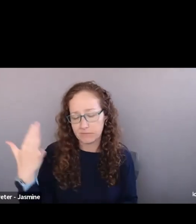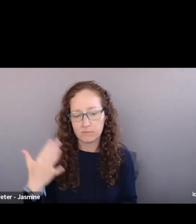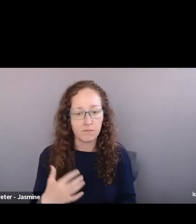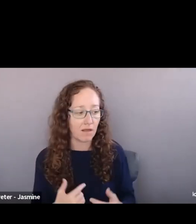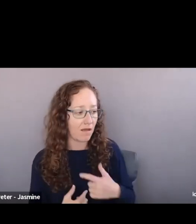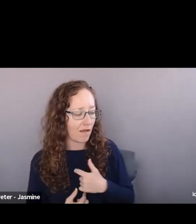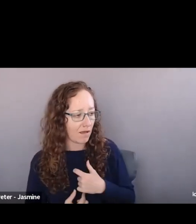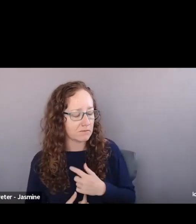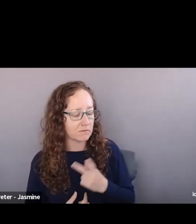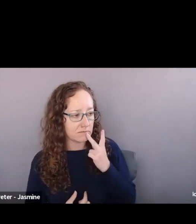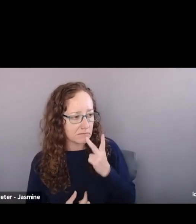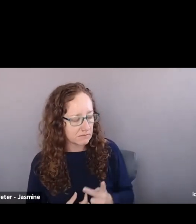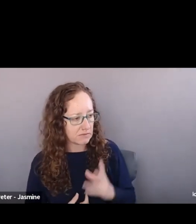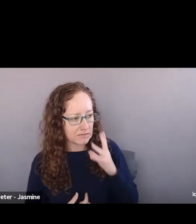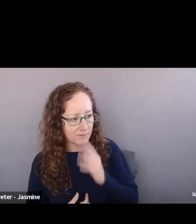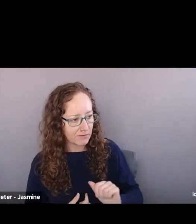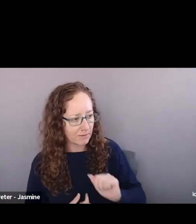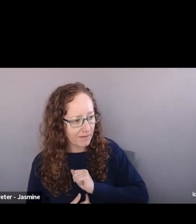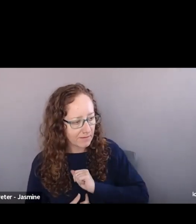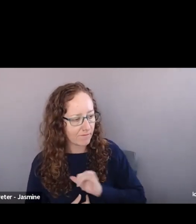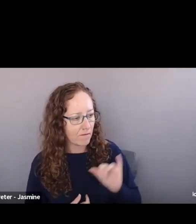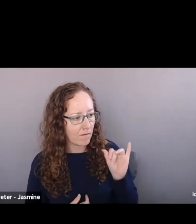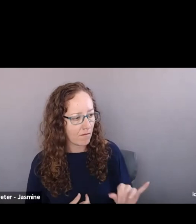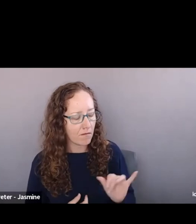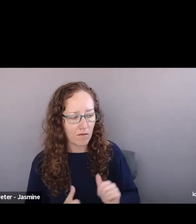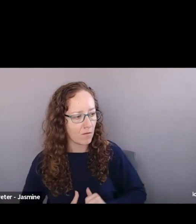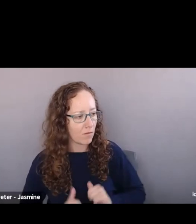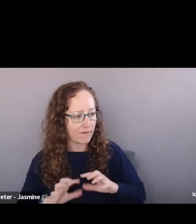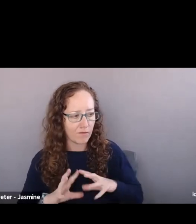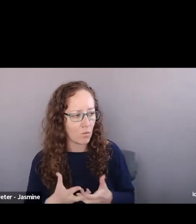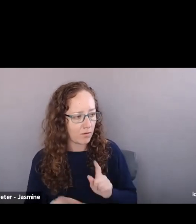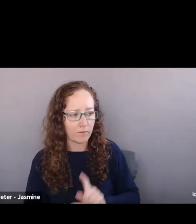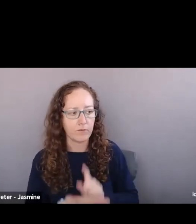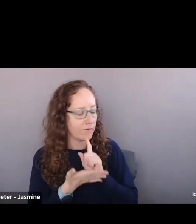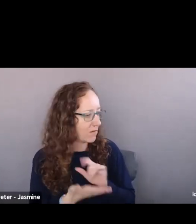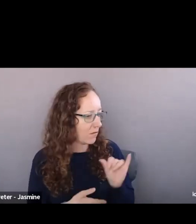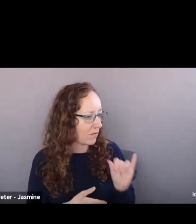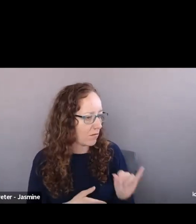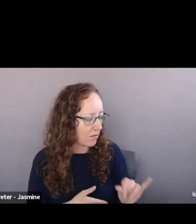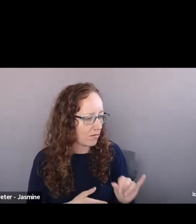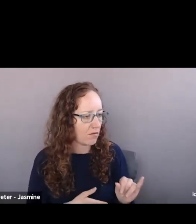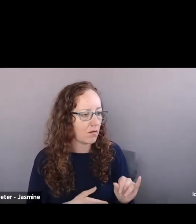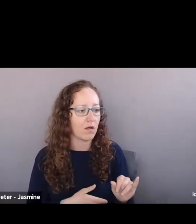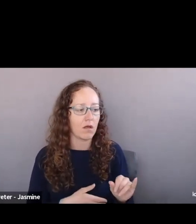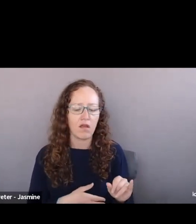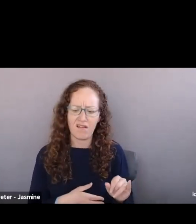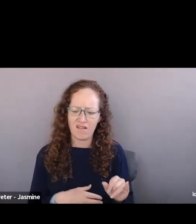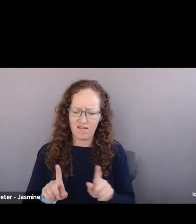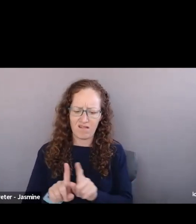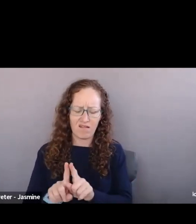it means to not live in a world of privileges, of running a race where the system had me starting at a